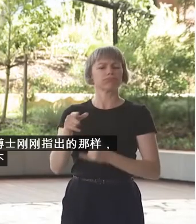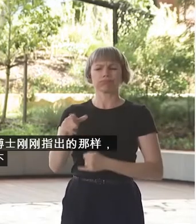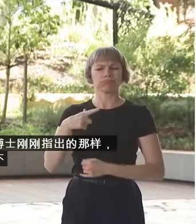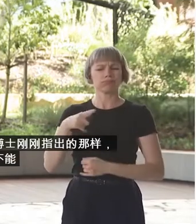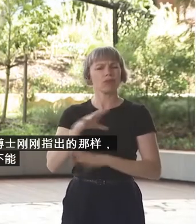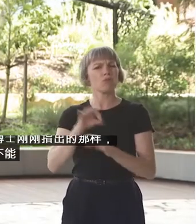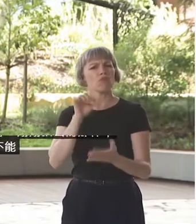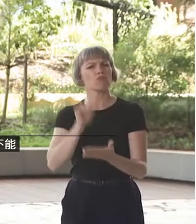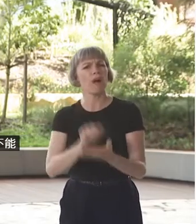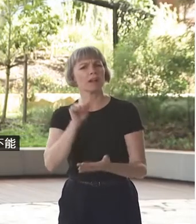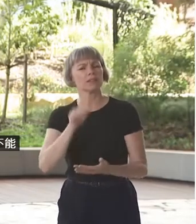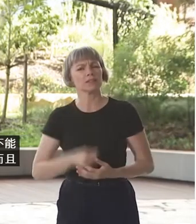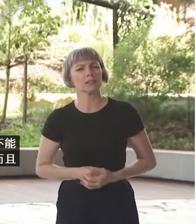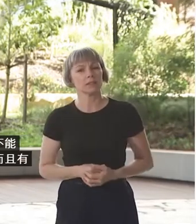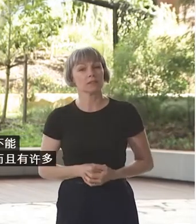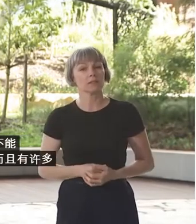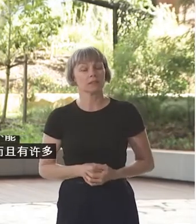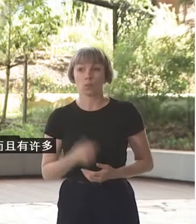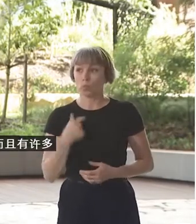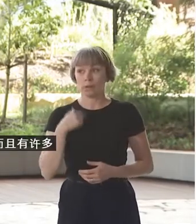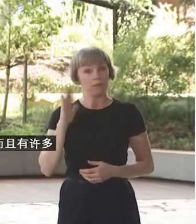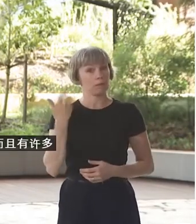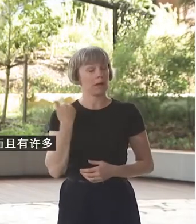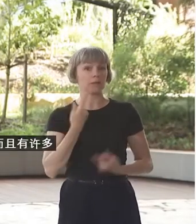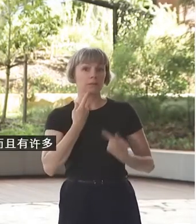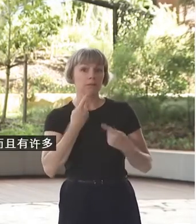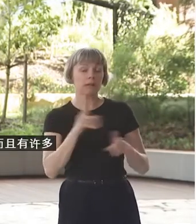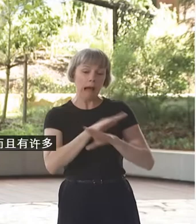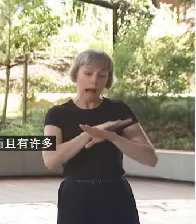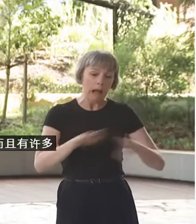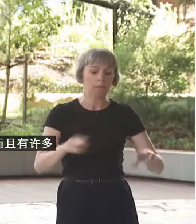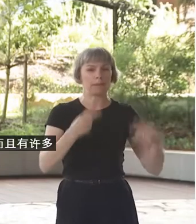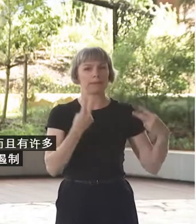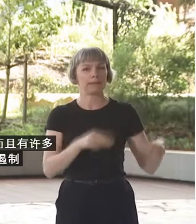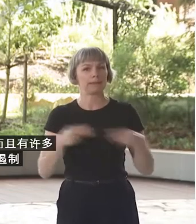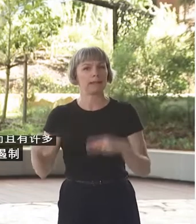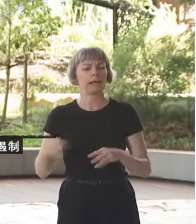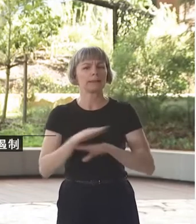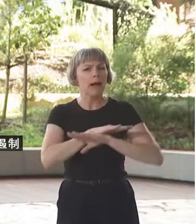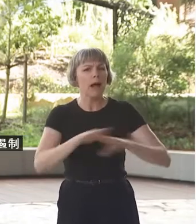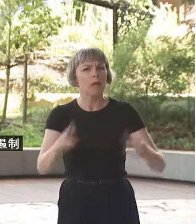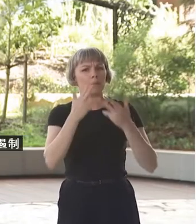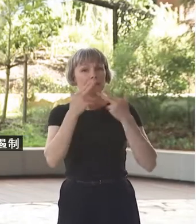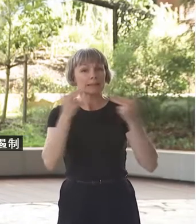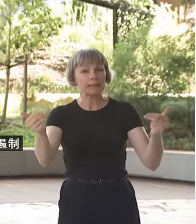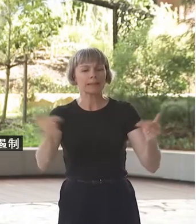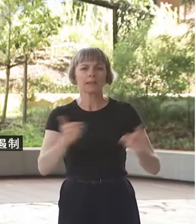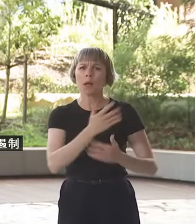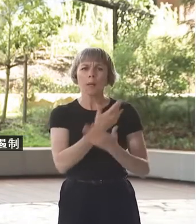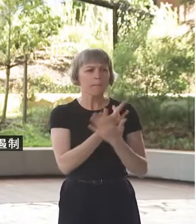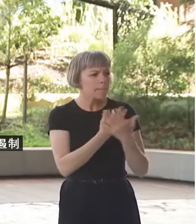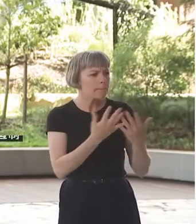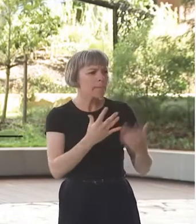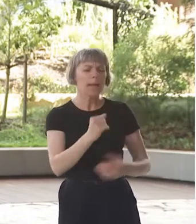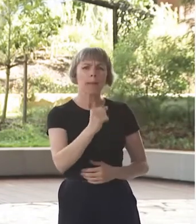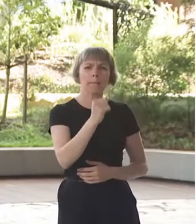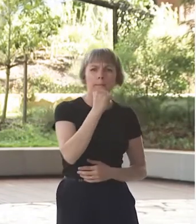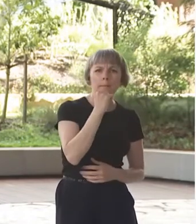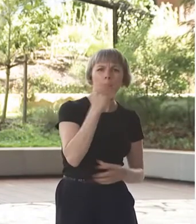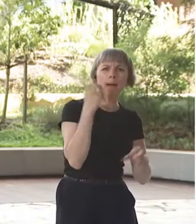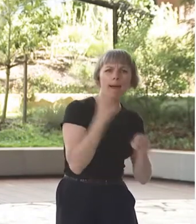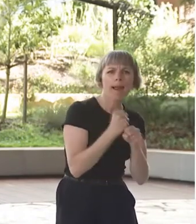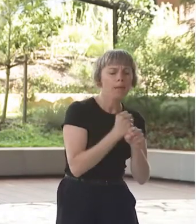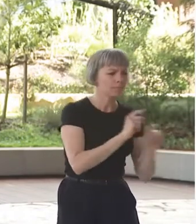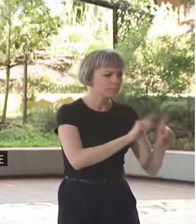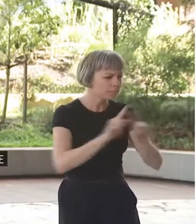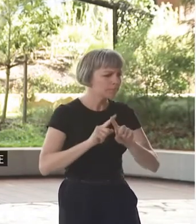settings there is to be no singing and dancing. And there are many hospitality venues that have had to curb their operations in order to